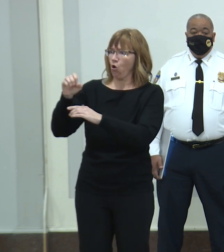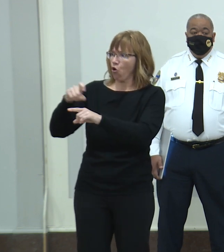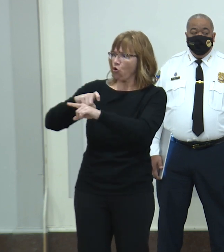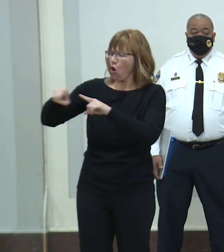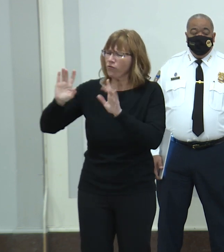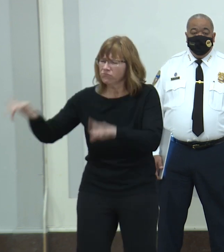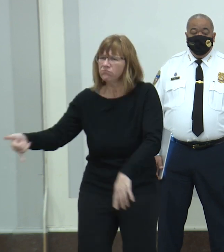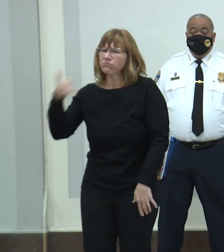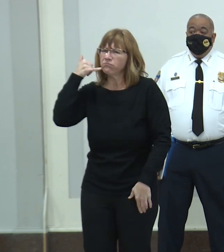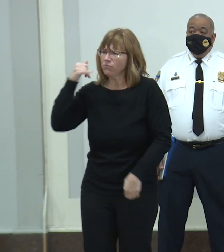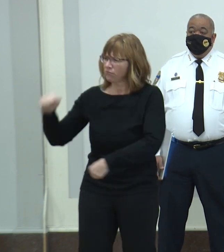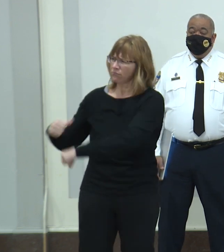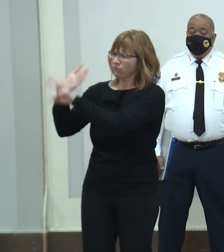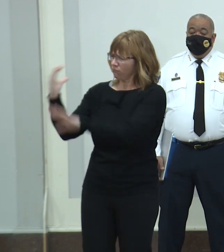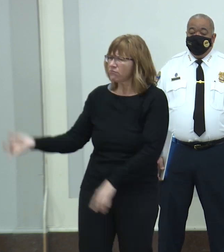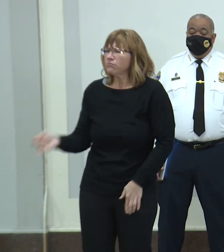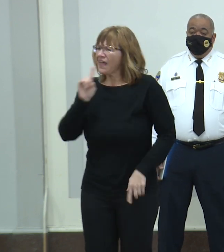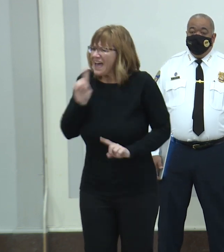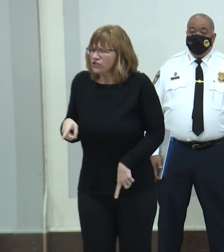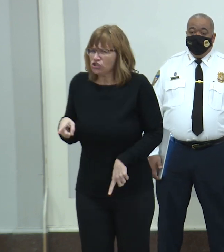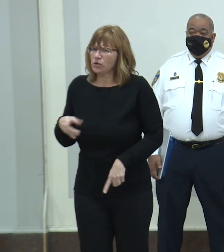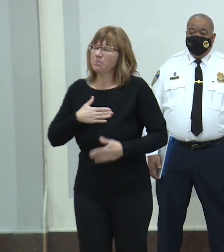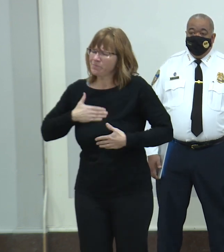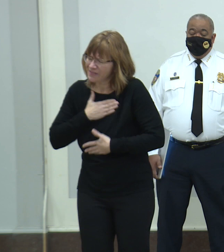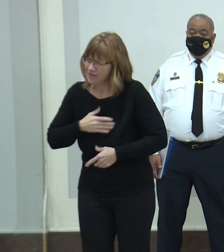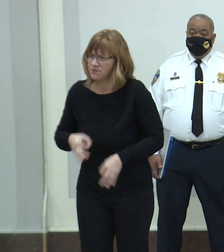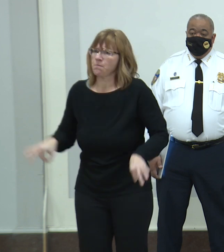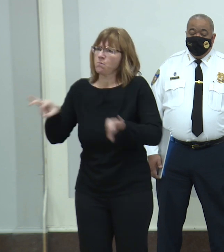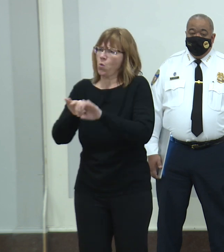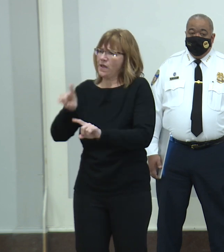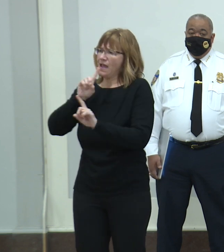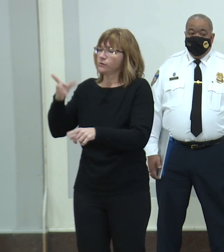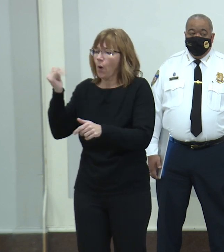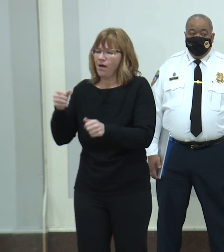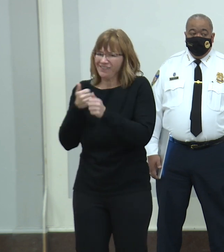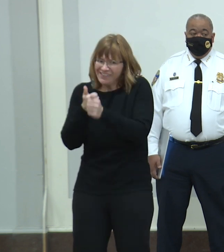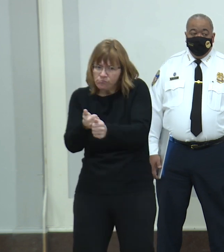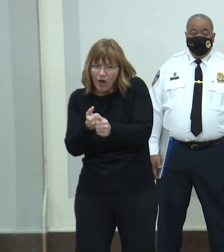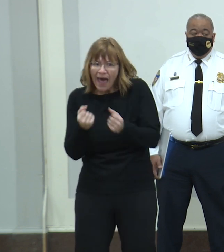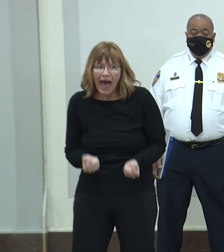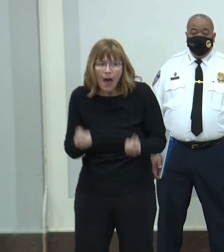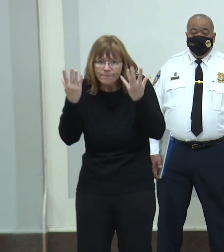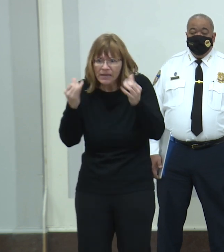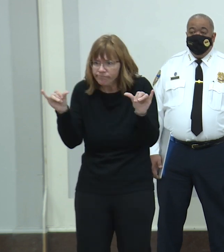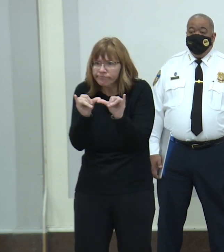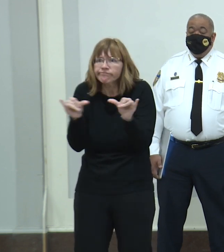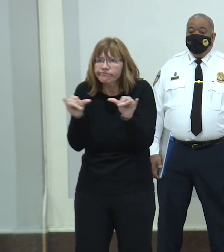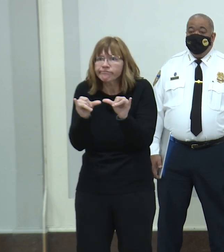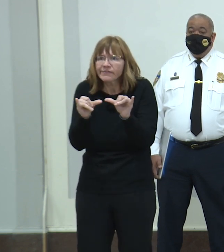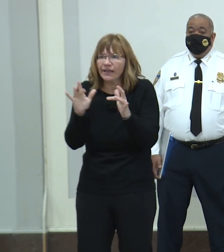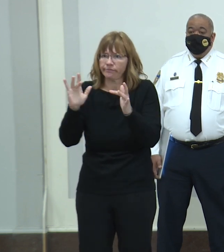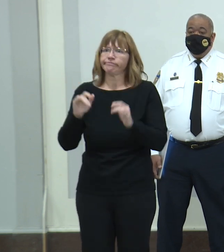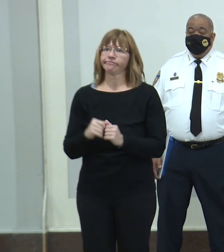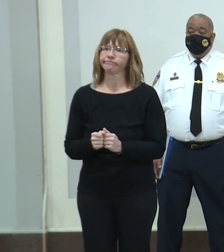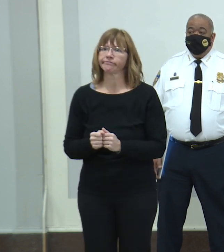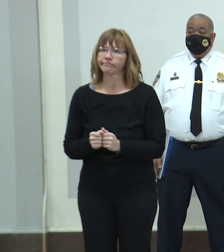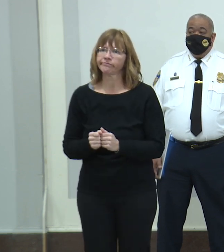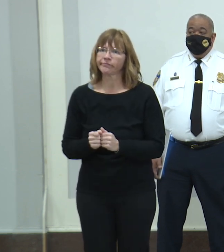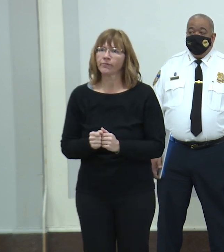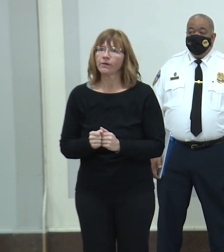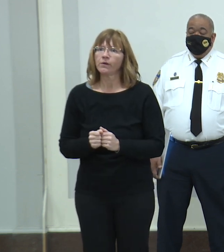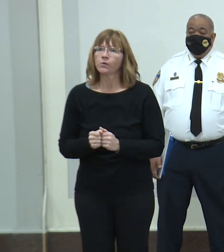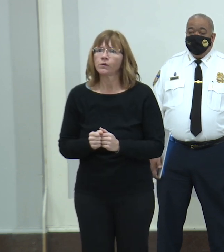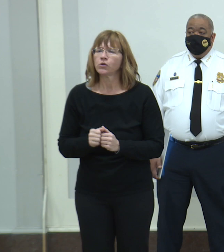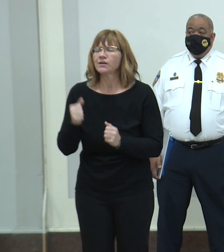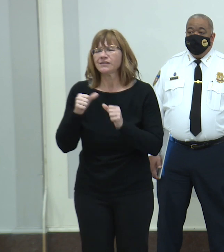ever to quickly identify and reduce disease transmission. As always, please continue to wash your hands, wear your mask,